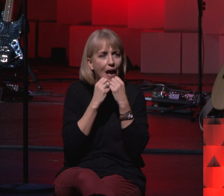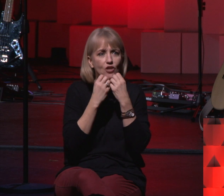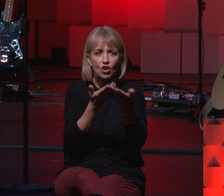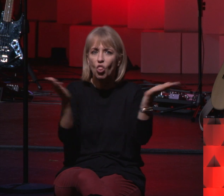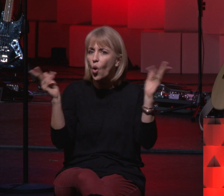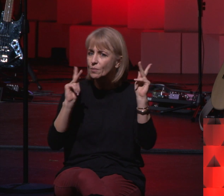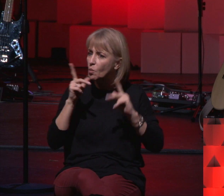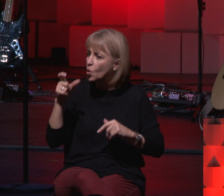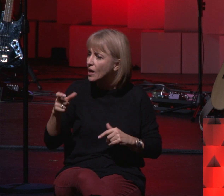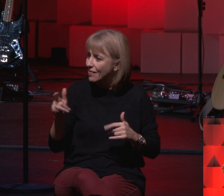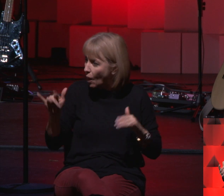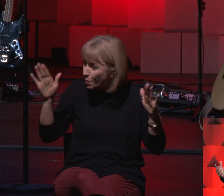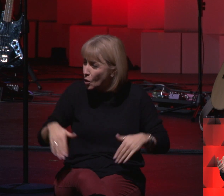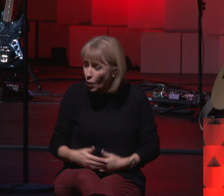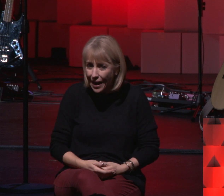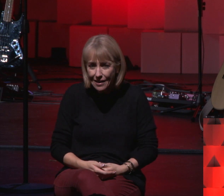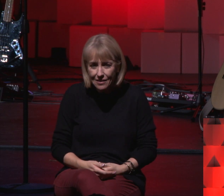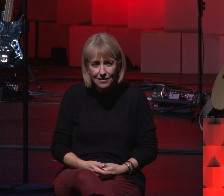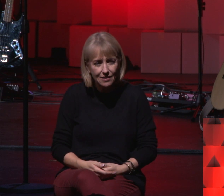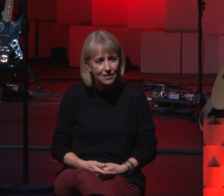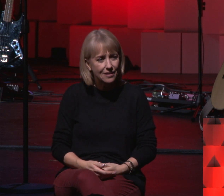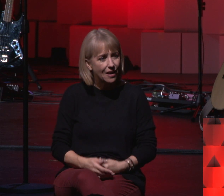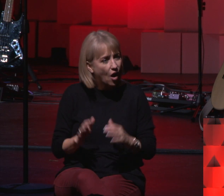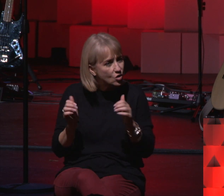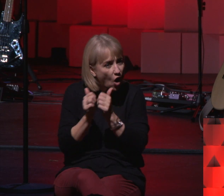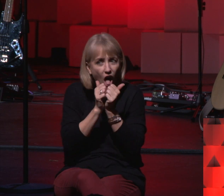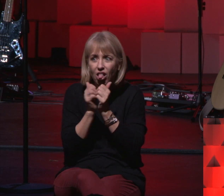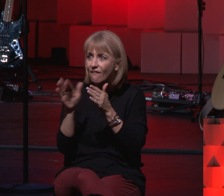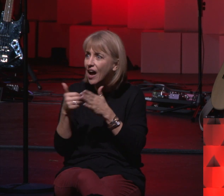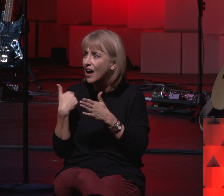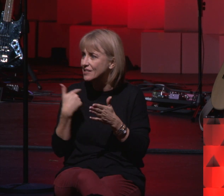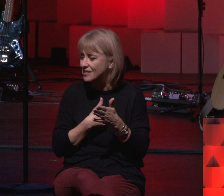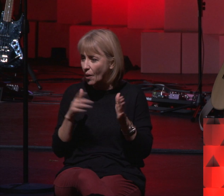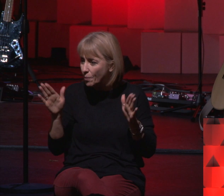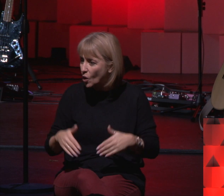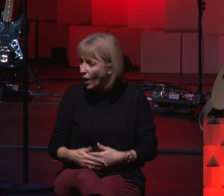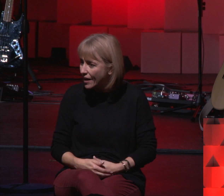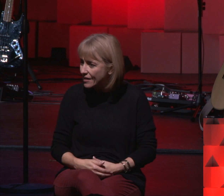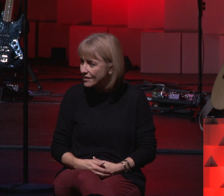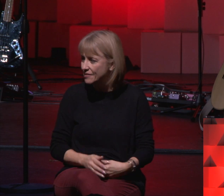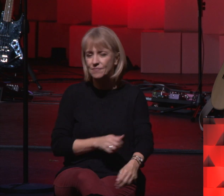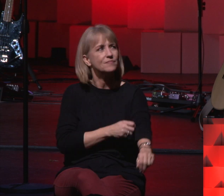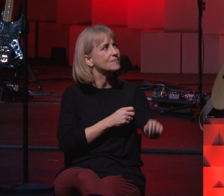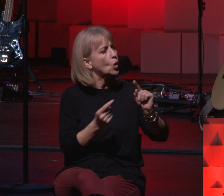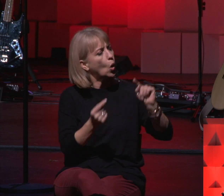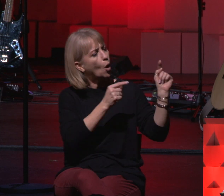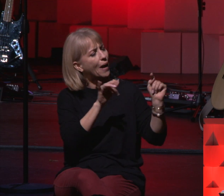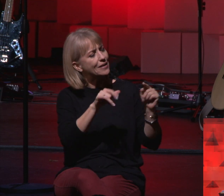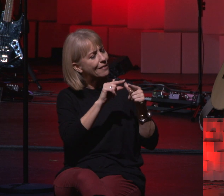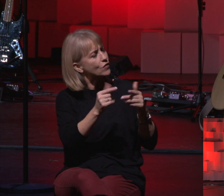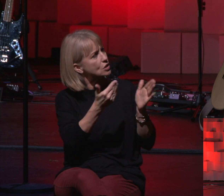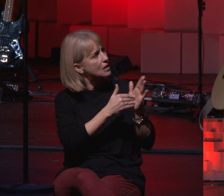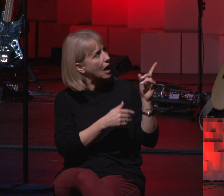needs individually, and we all do it together? And Chris, would you go back to that verse? I want us to read that verse again from 1